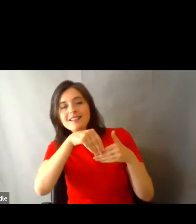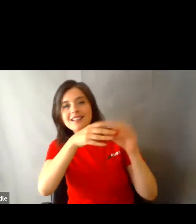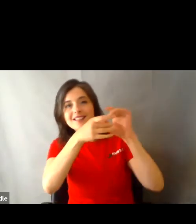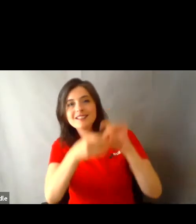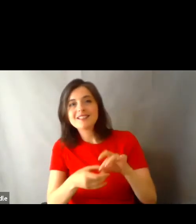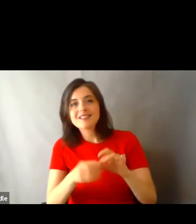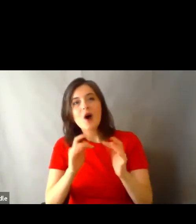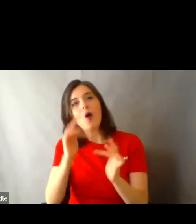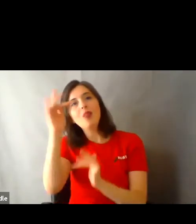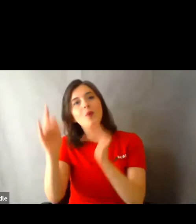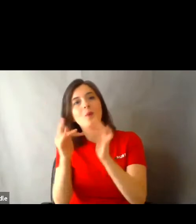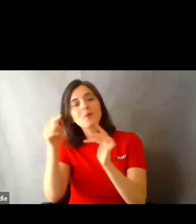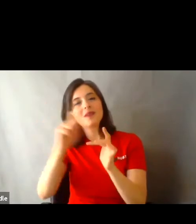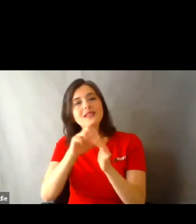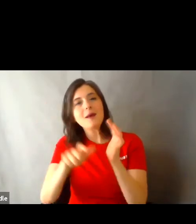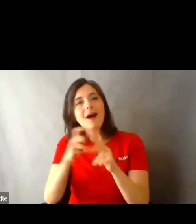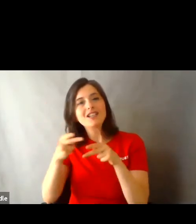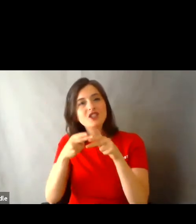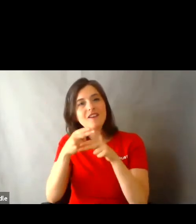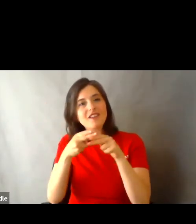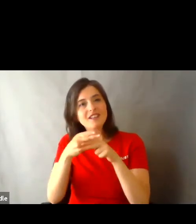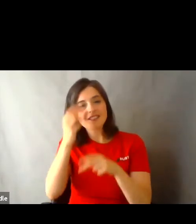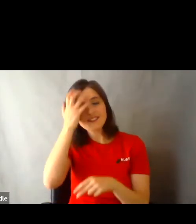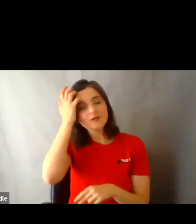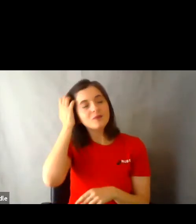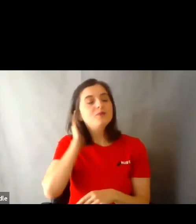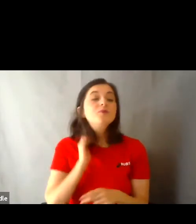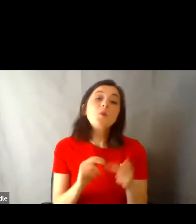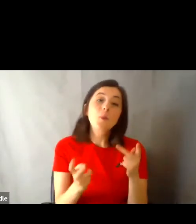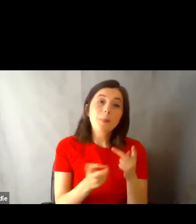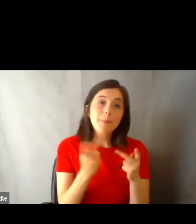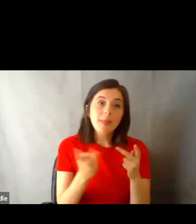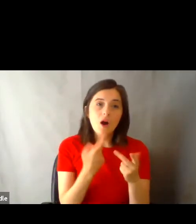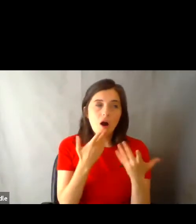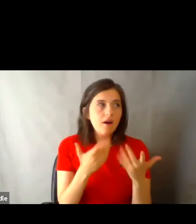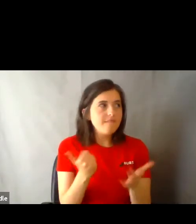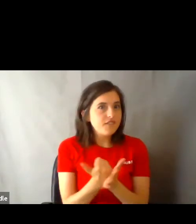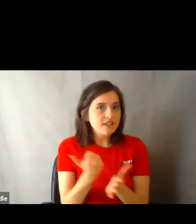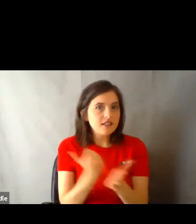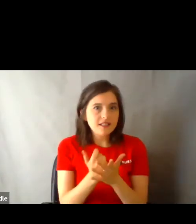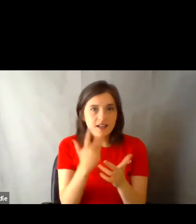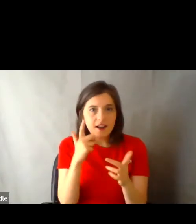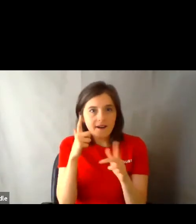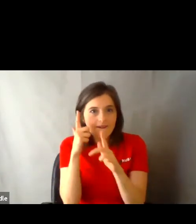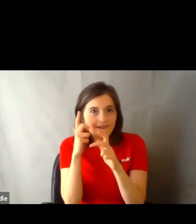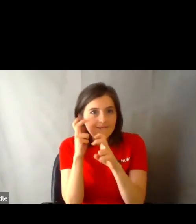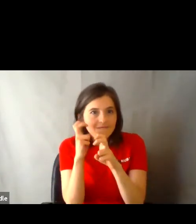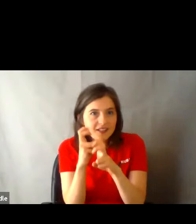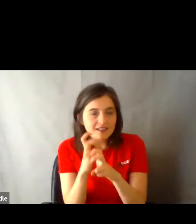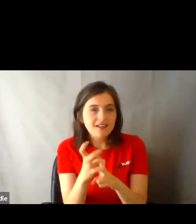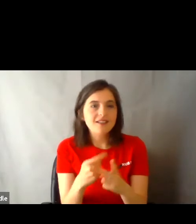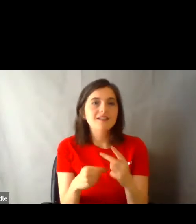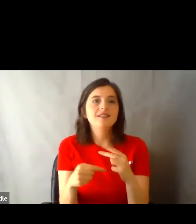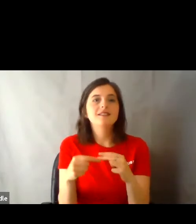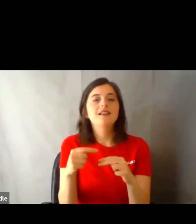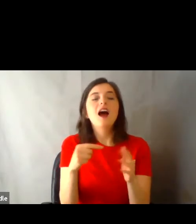Deepak Sheffield page. There was also some incredible investigative journalism done by Alex Tiffin at Respect is